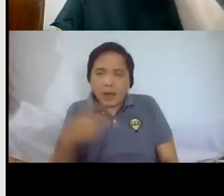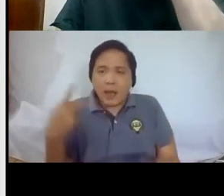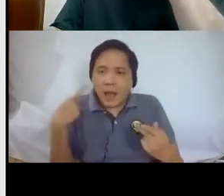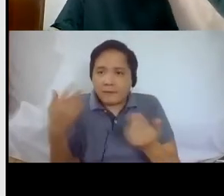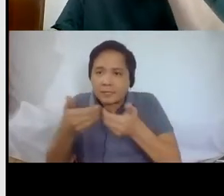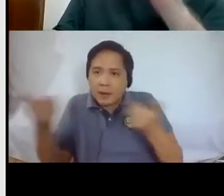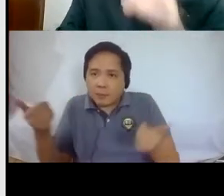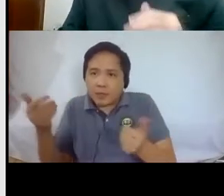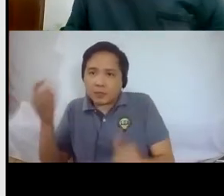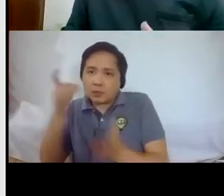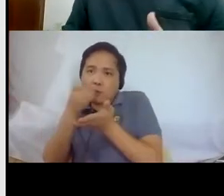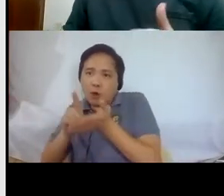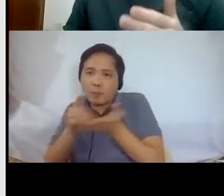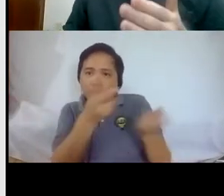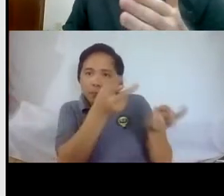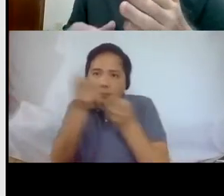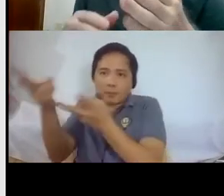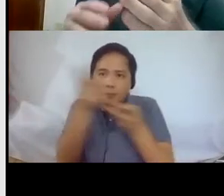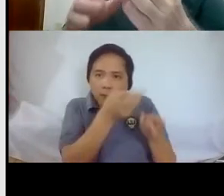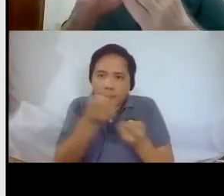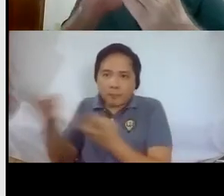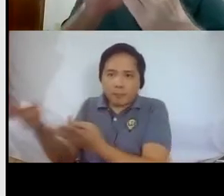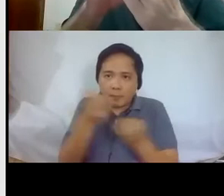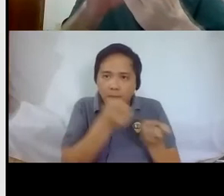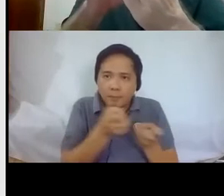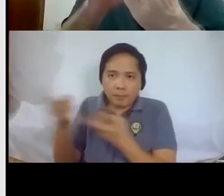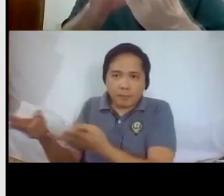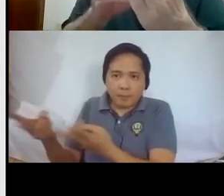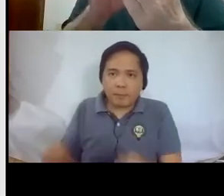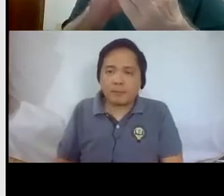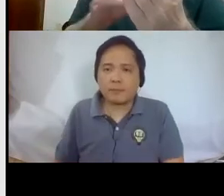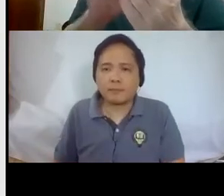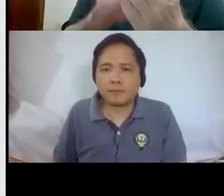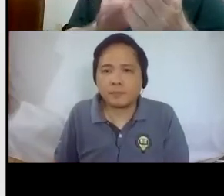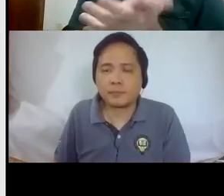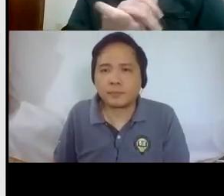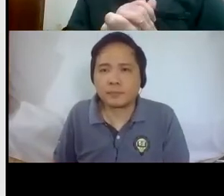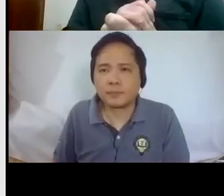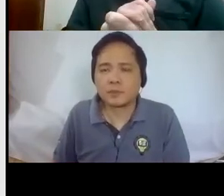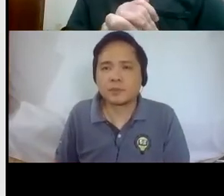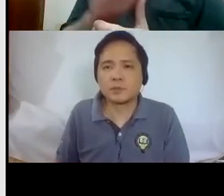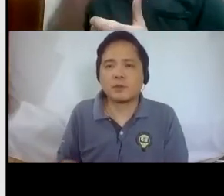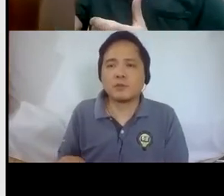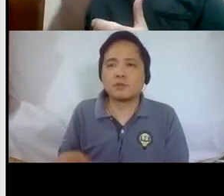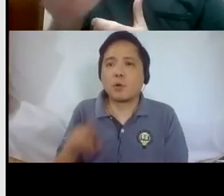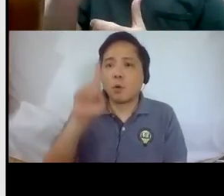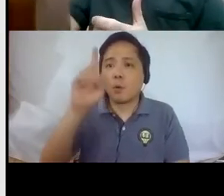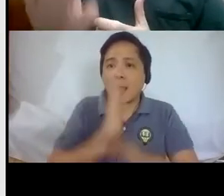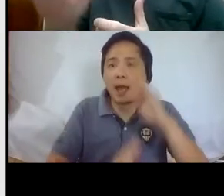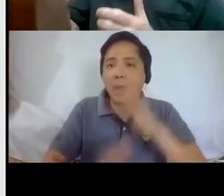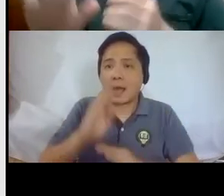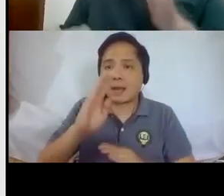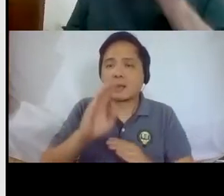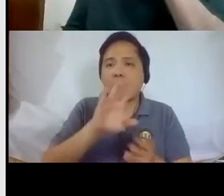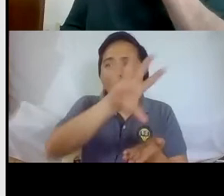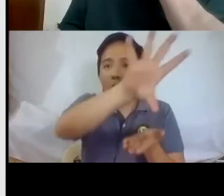Okay, so what I want you to do is for all the one-handed signs, just copy them and then paste them